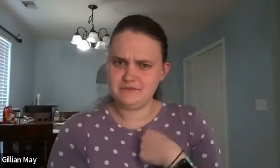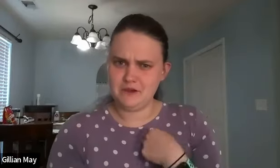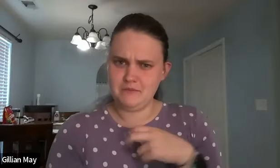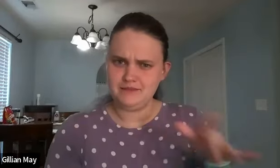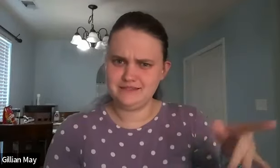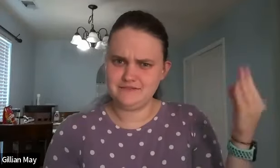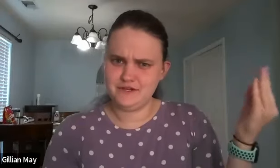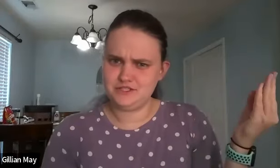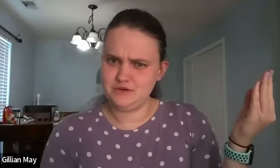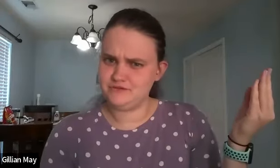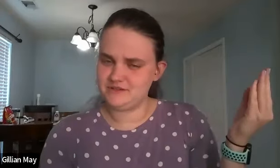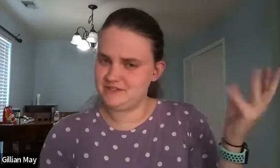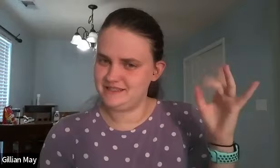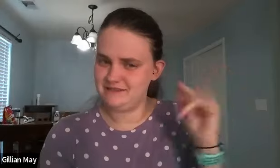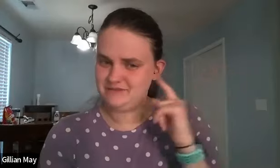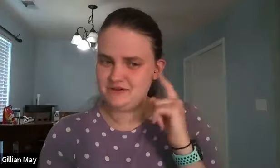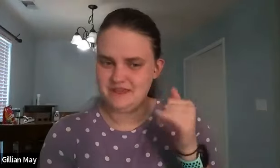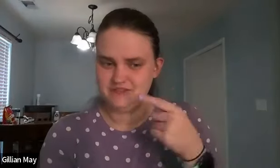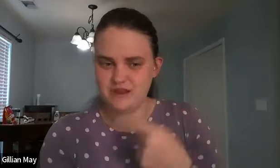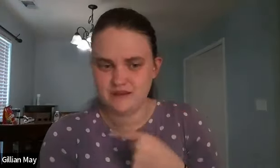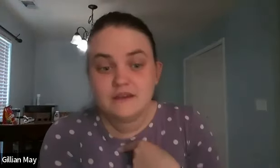sorry, my list is very short for some reason. I don't think it's right.